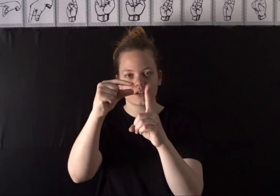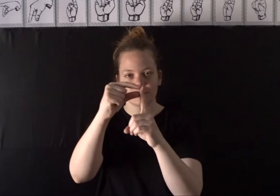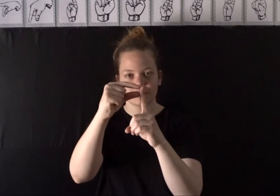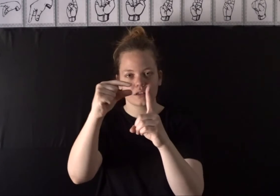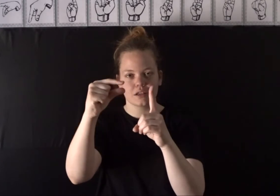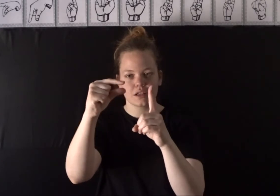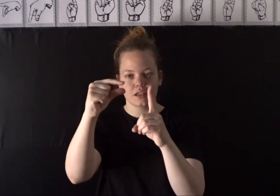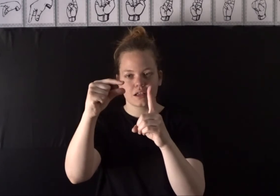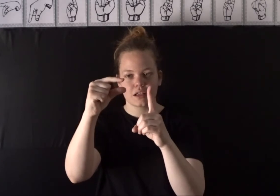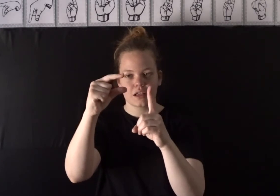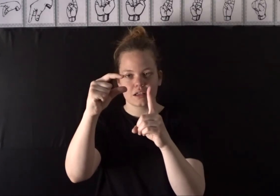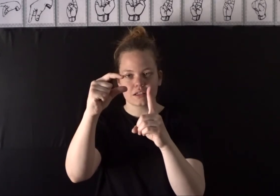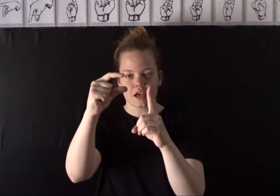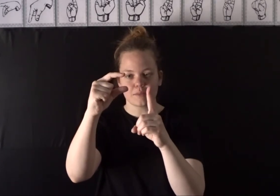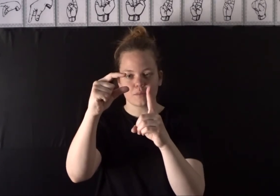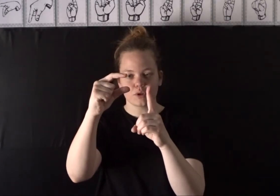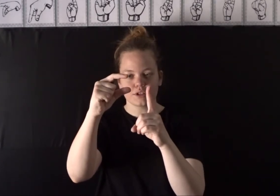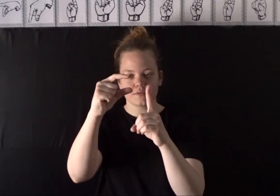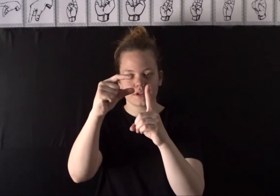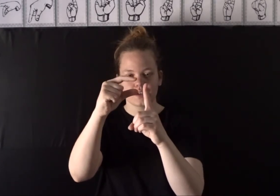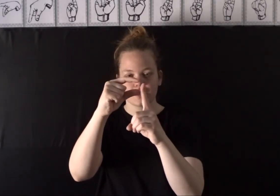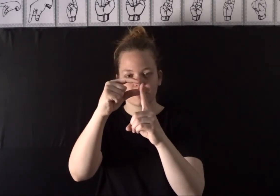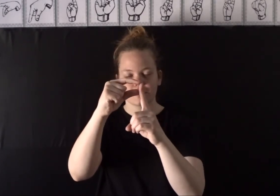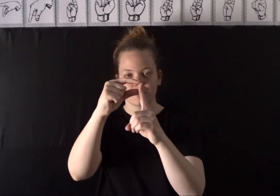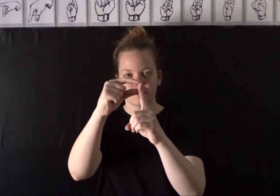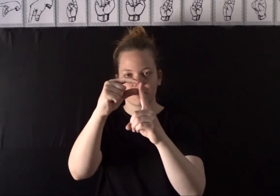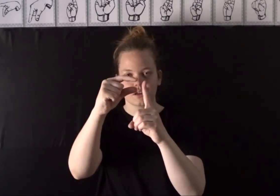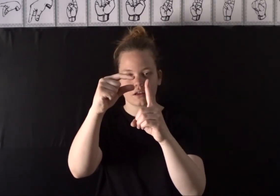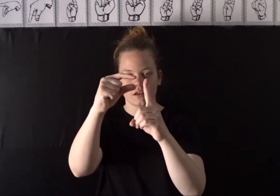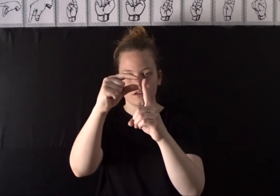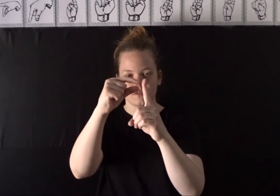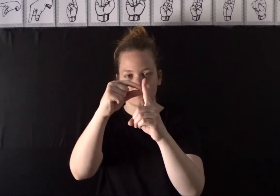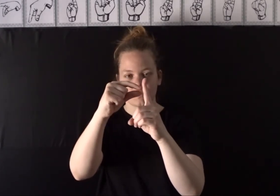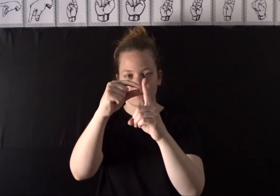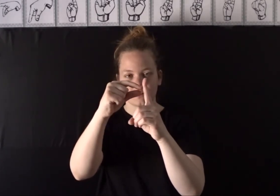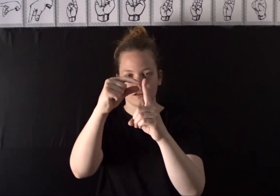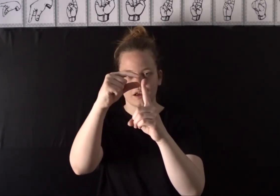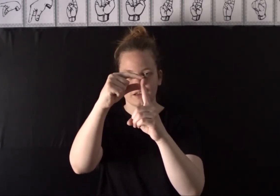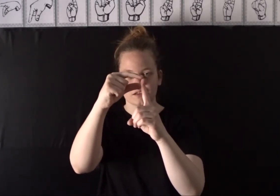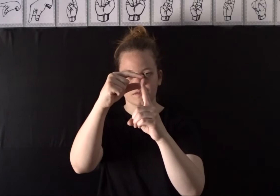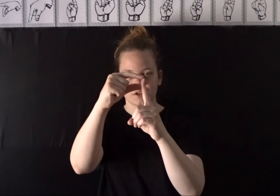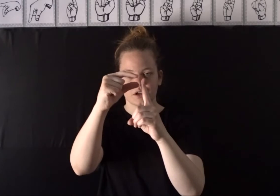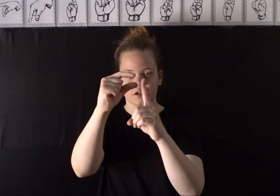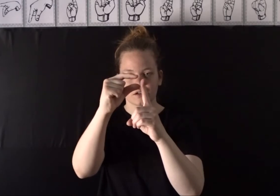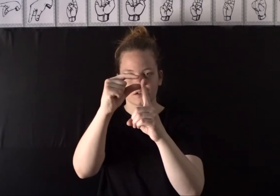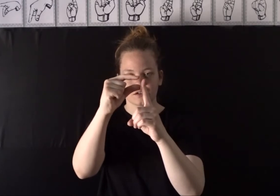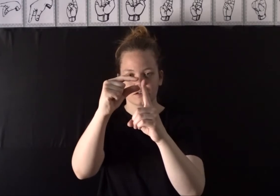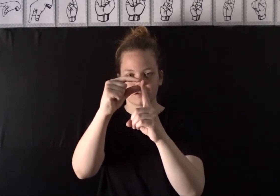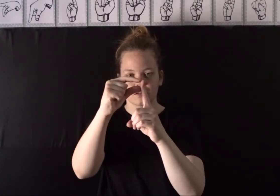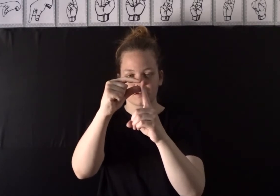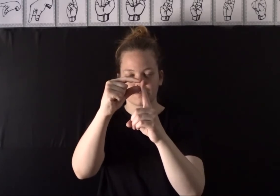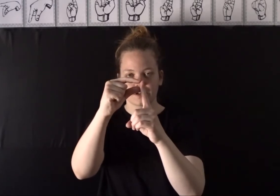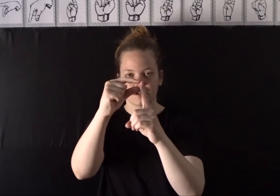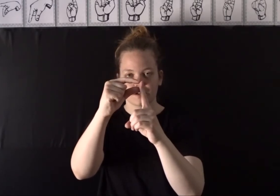to tap your pointer finger and your thumb kind of like where the lines of your finger are at the